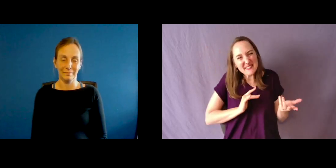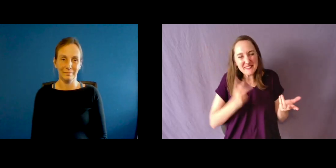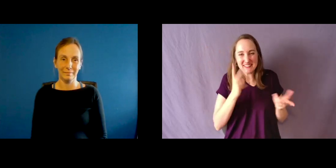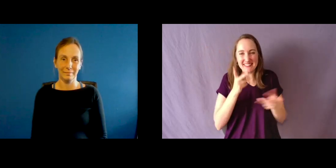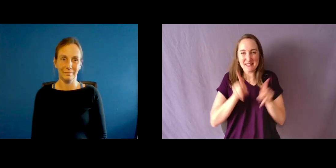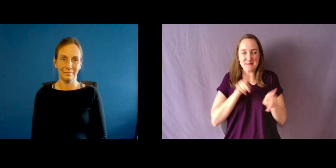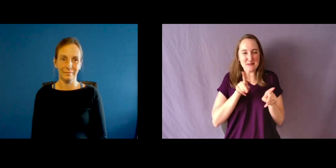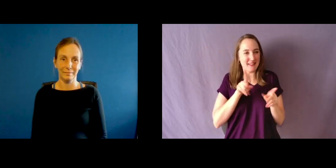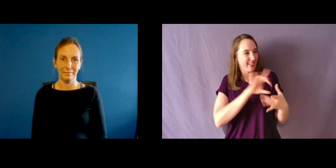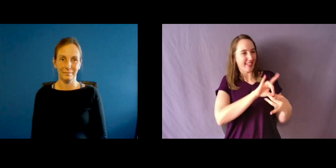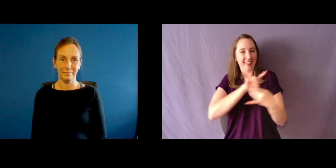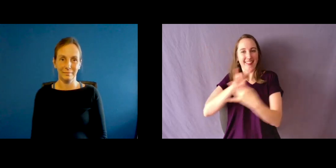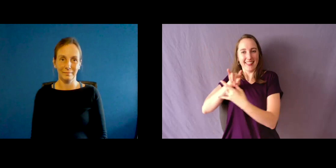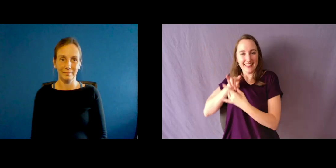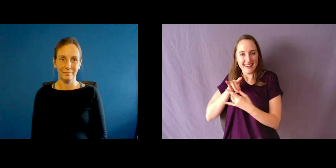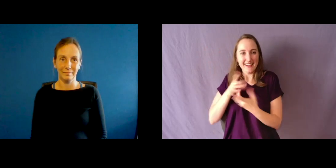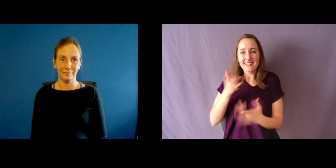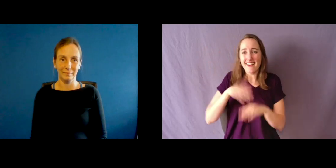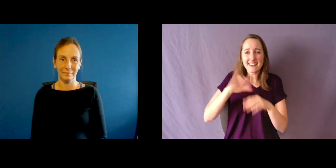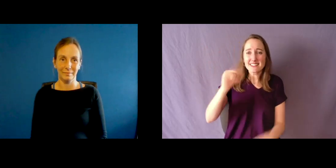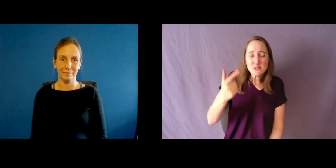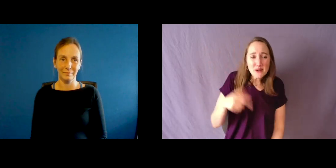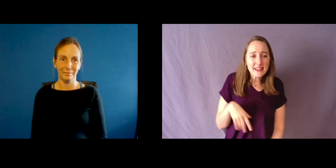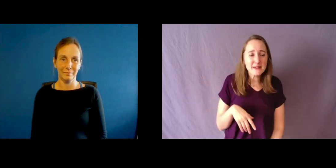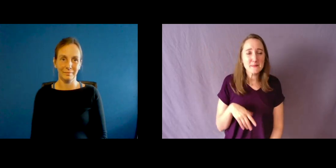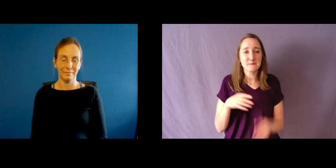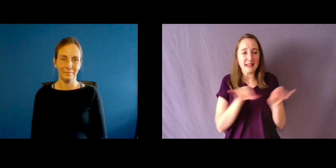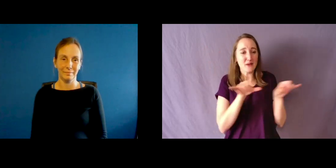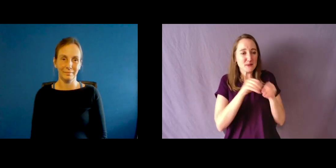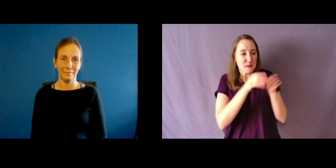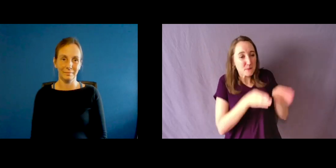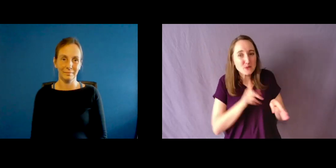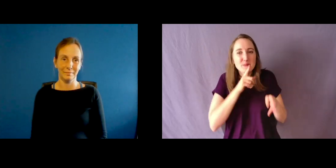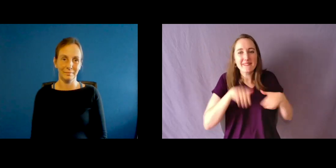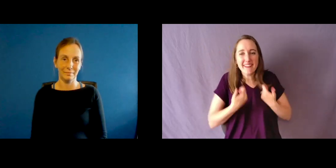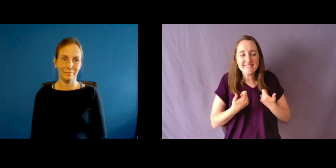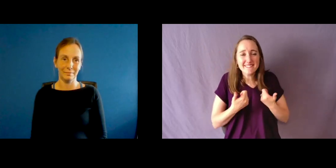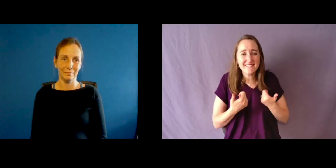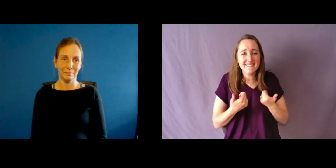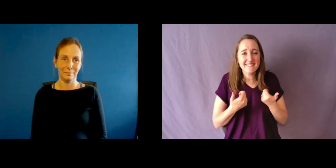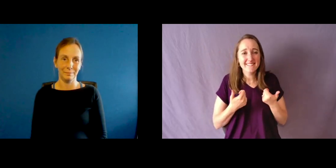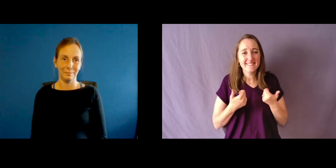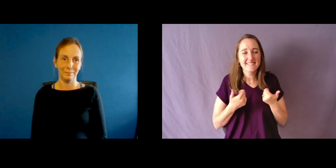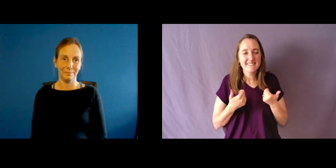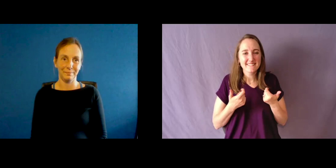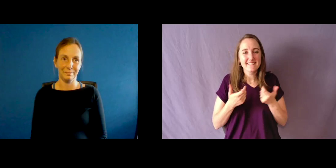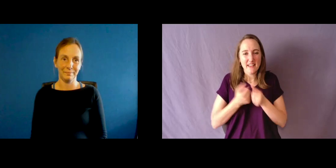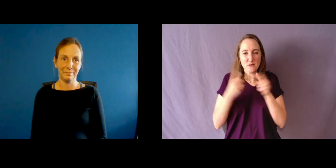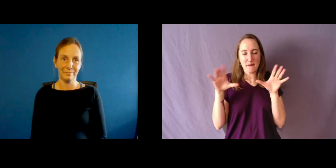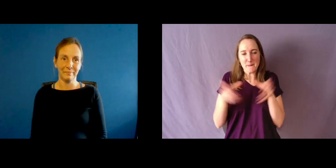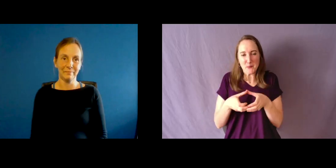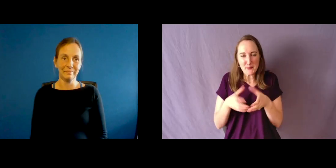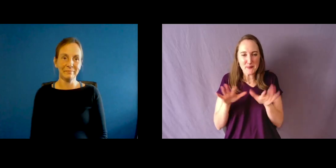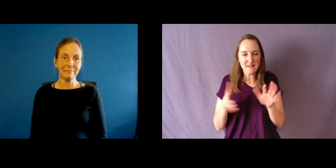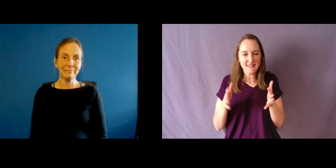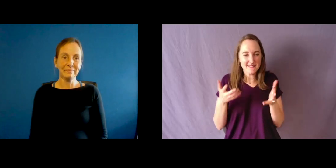this, kind of community on Instagram, but also in person, like real life, come together and just